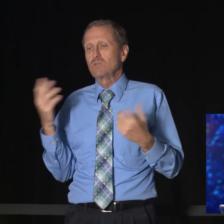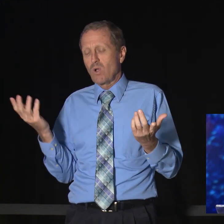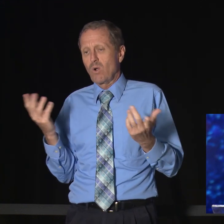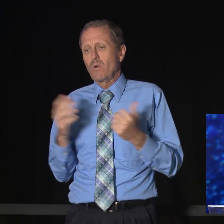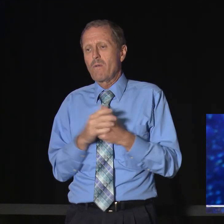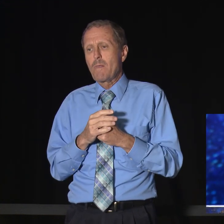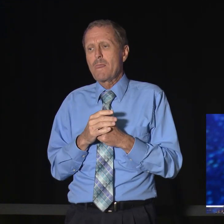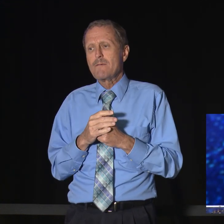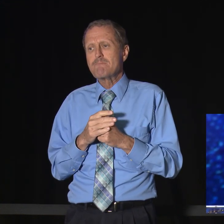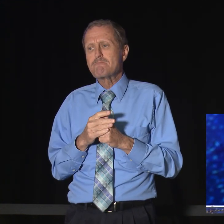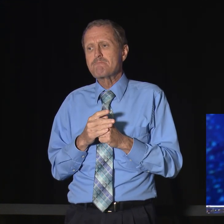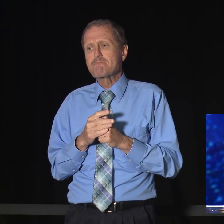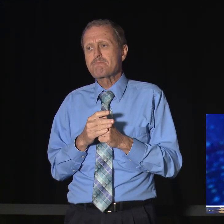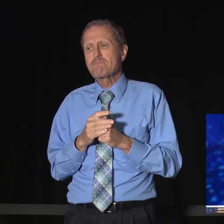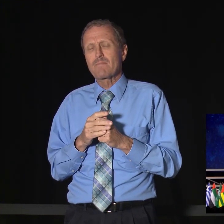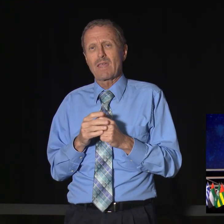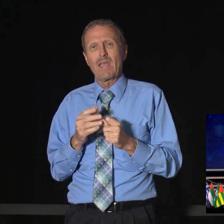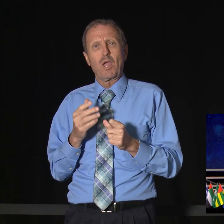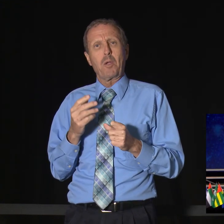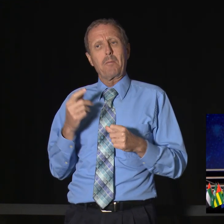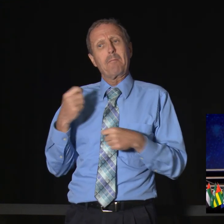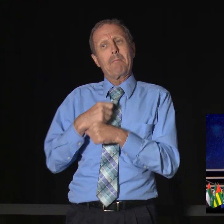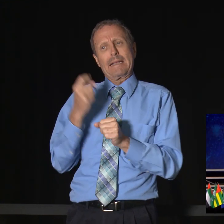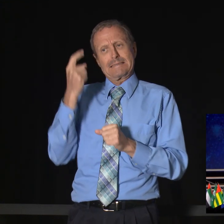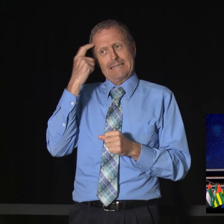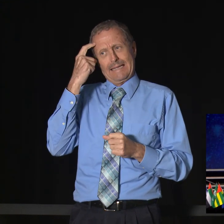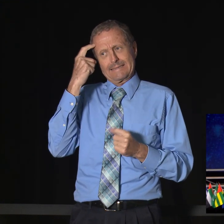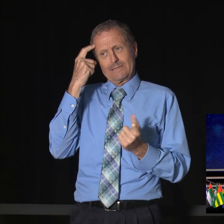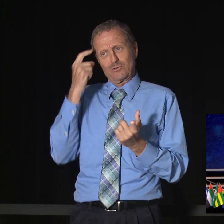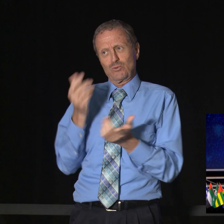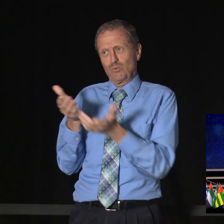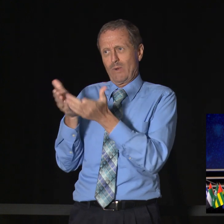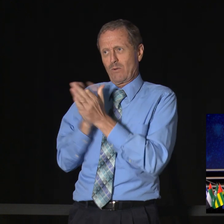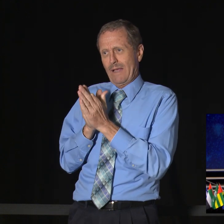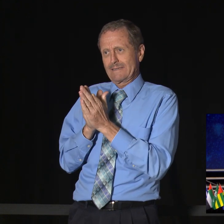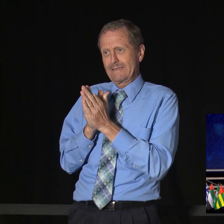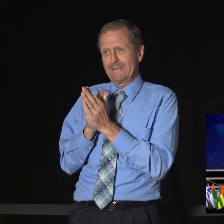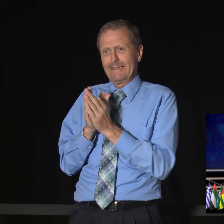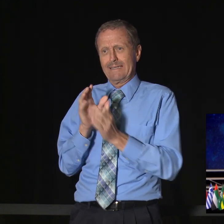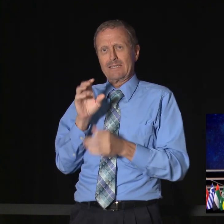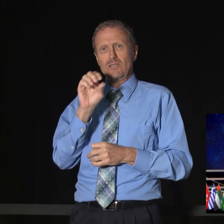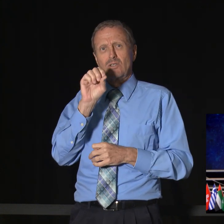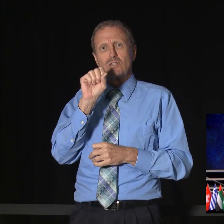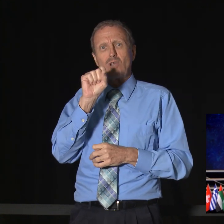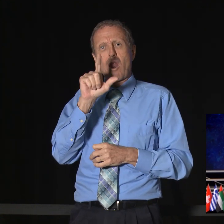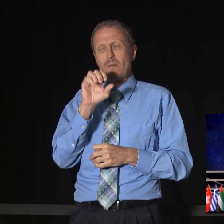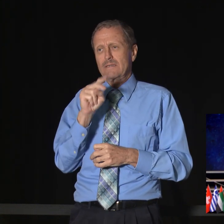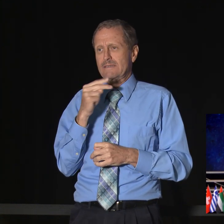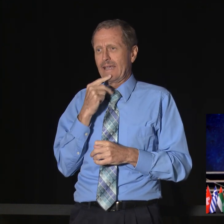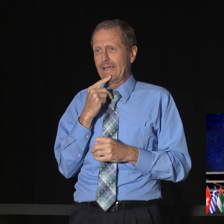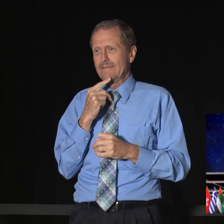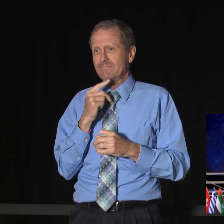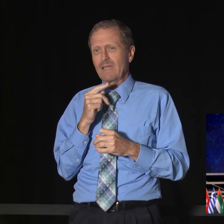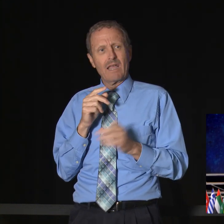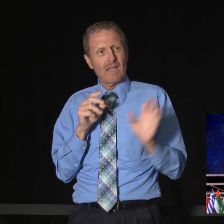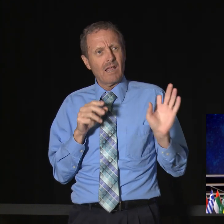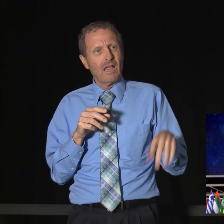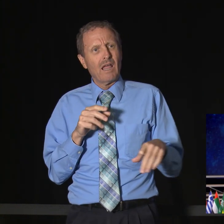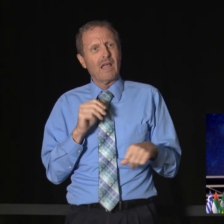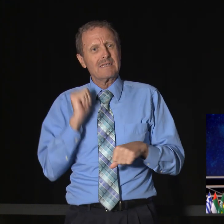it would have been a reasonable request for Solomon to say, "Establish